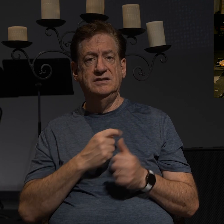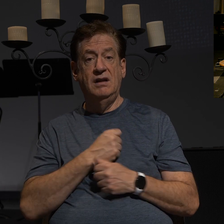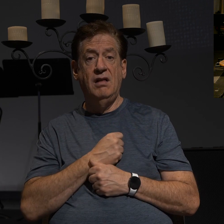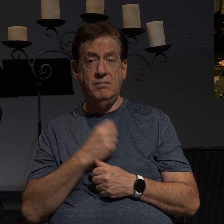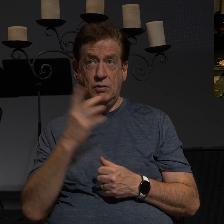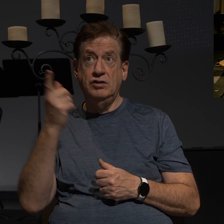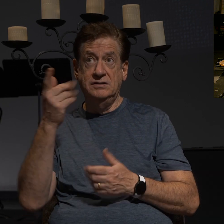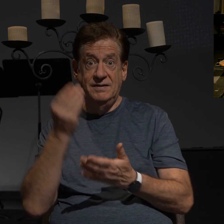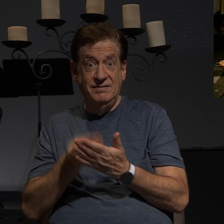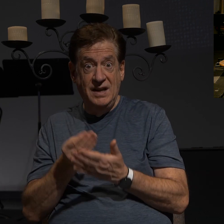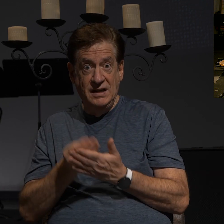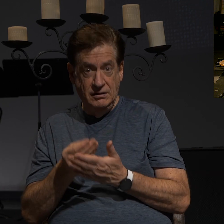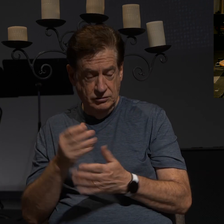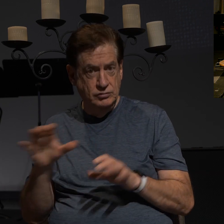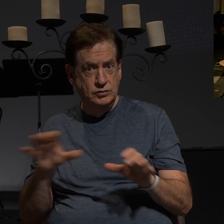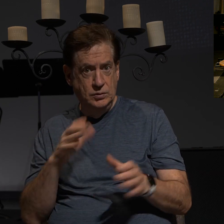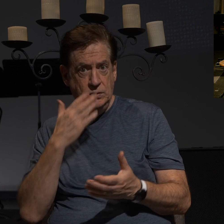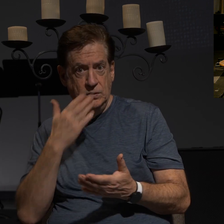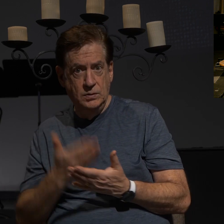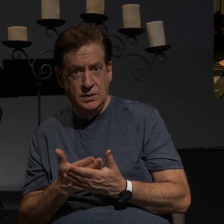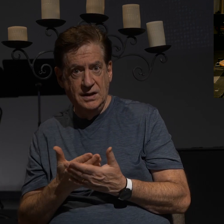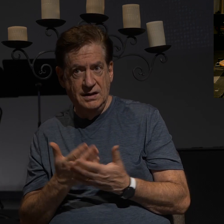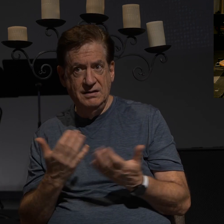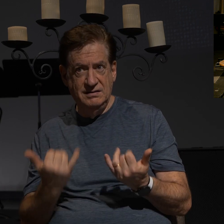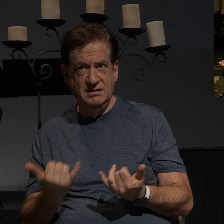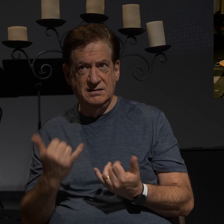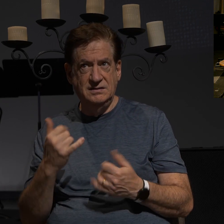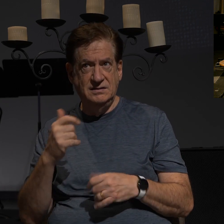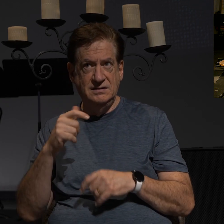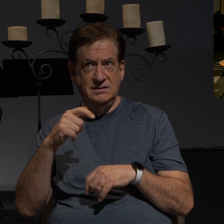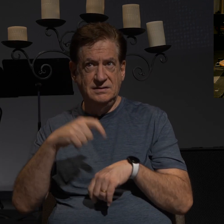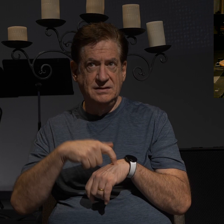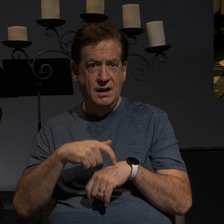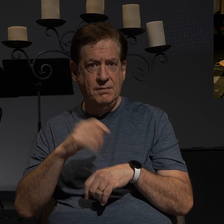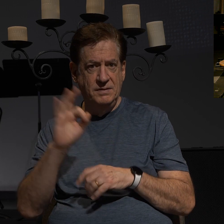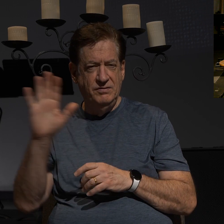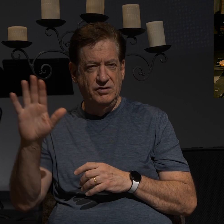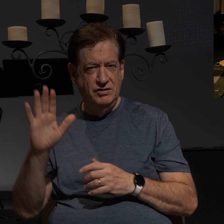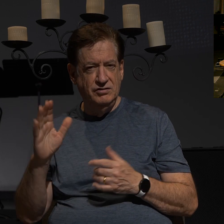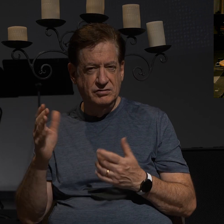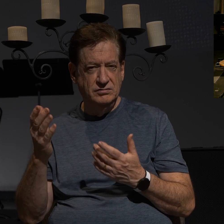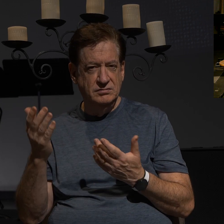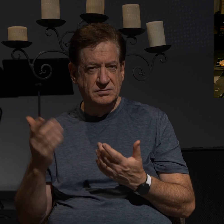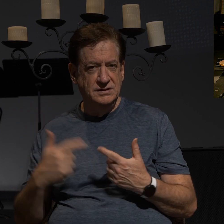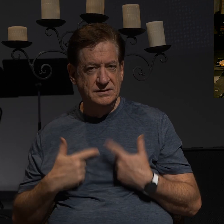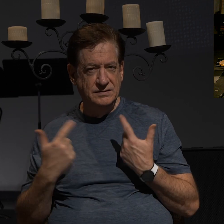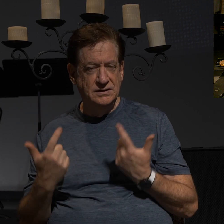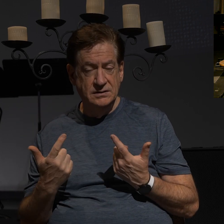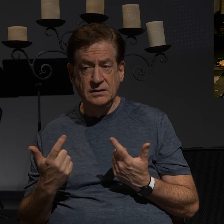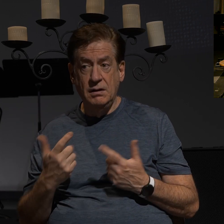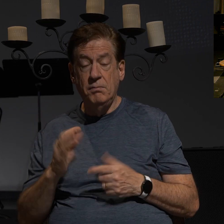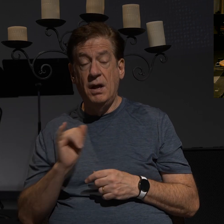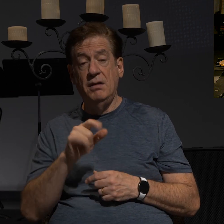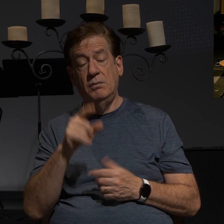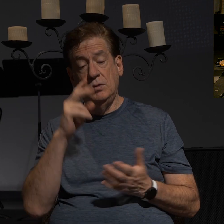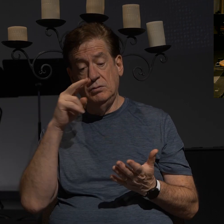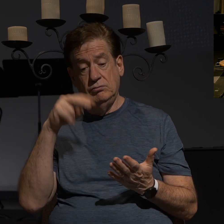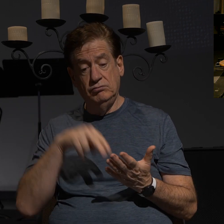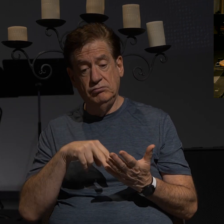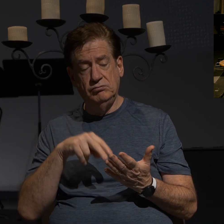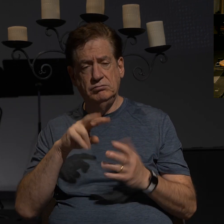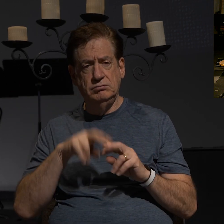financially at this stage in their existence. And then as we saw in the first three chapters, if you were around at the beginning of our